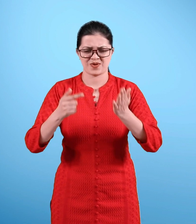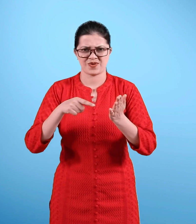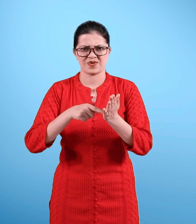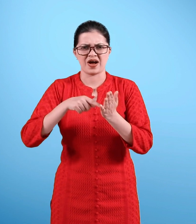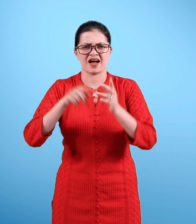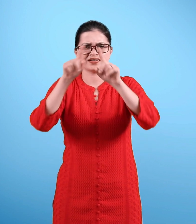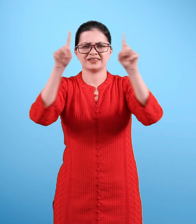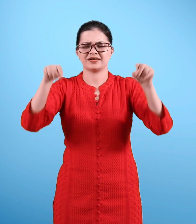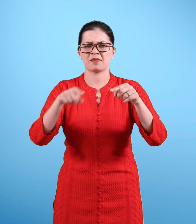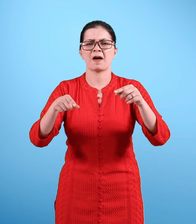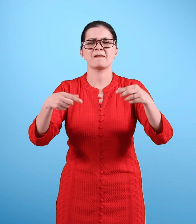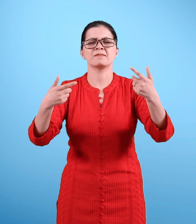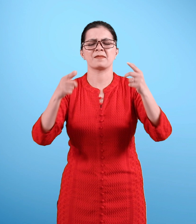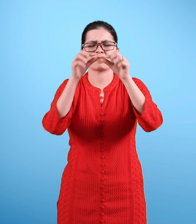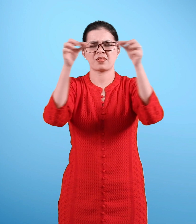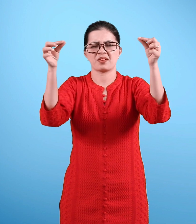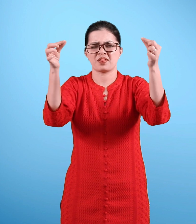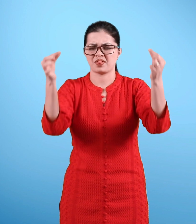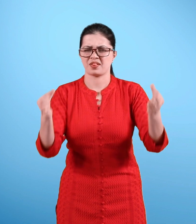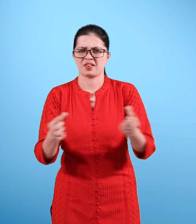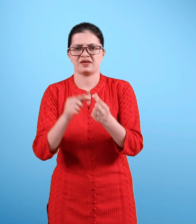Take a thin notebook and look at its shadow.